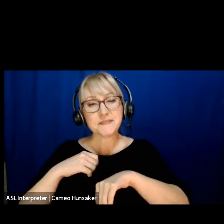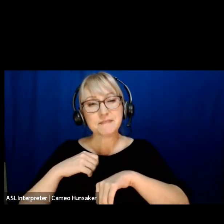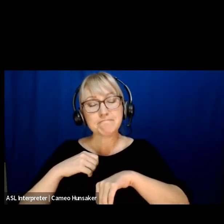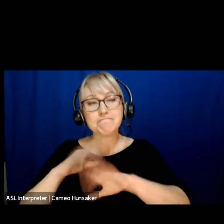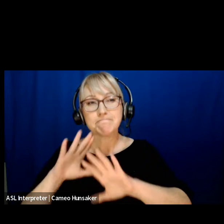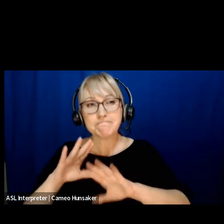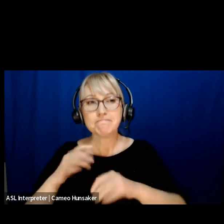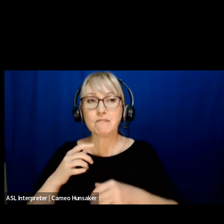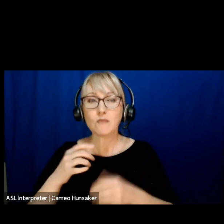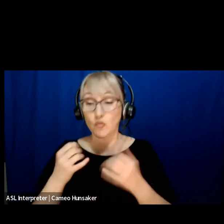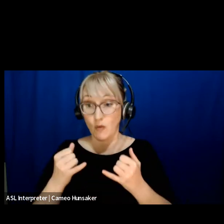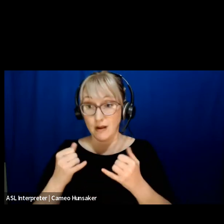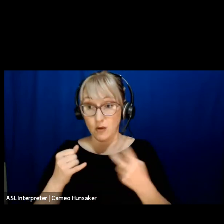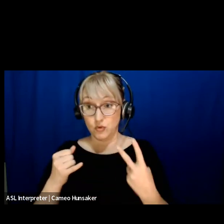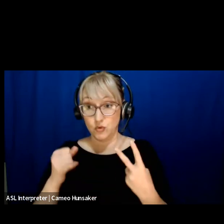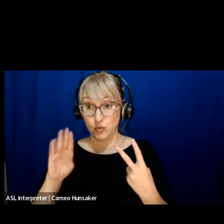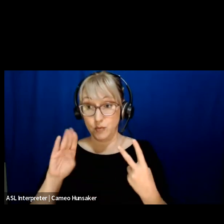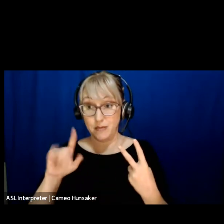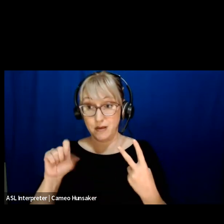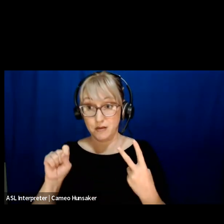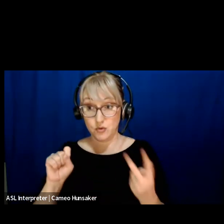right now there are two bills.